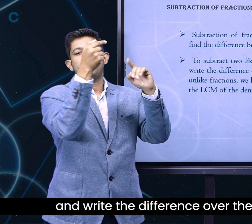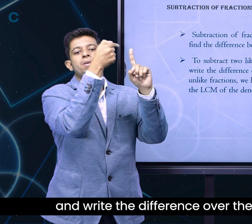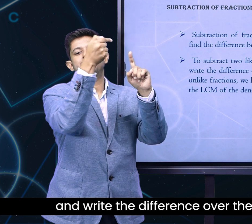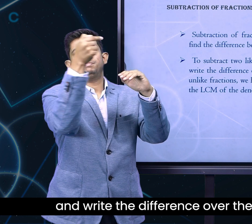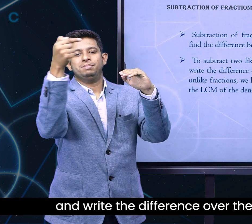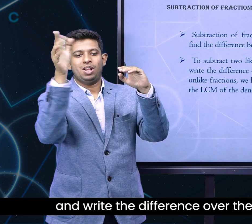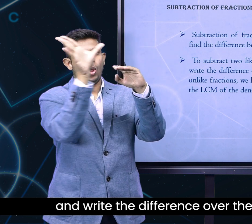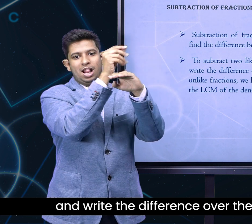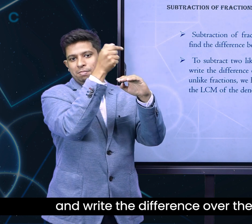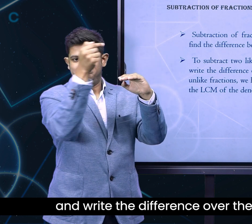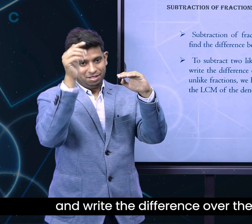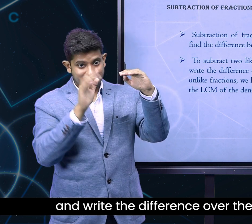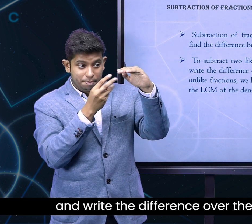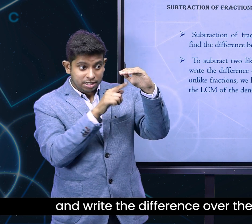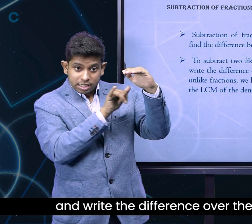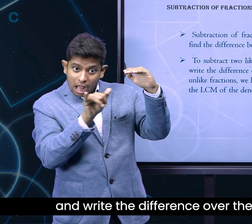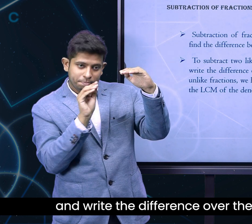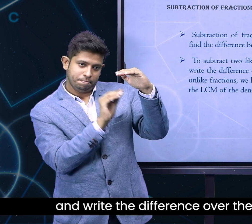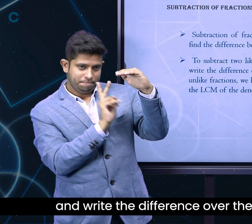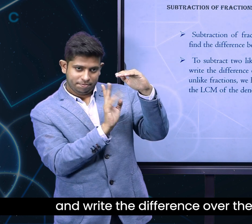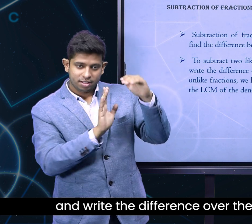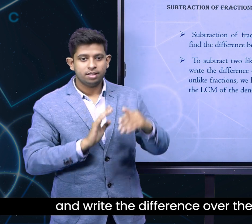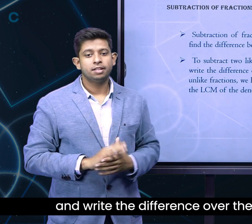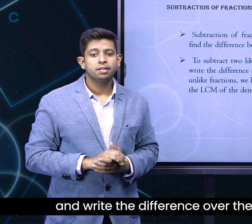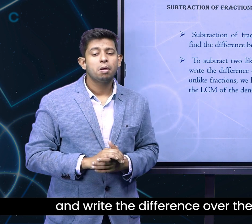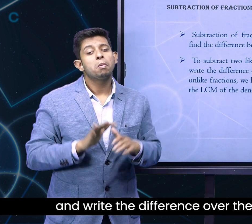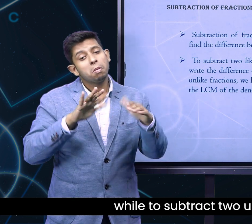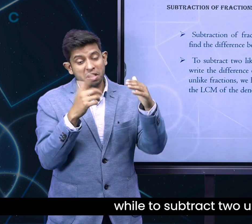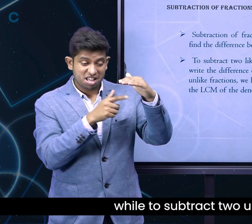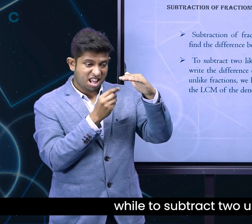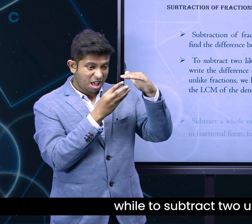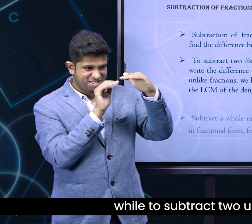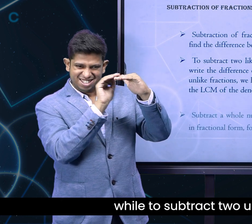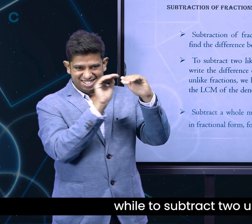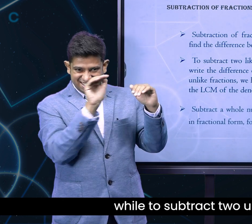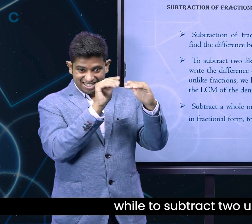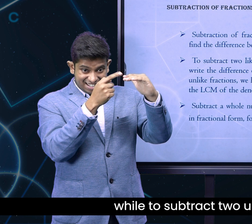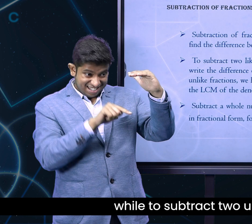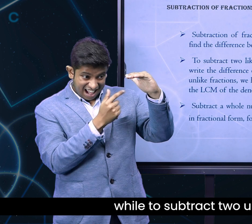and write the difference over the common denominator. While to subtract two unlike fractions,